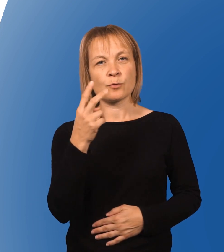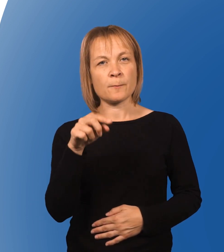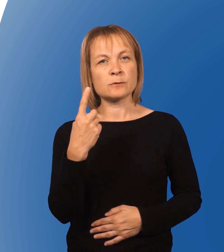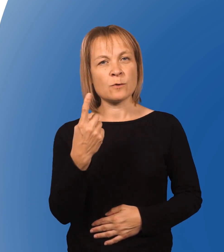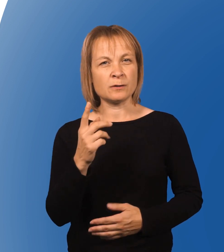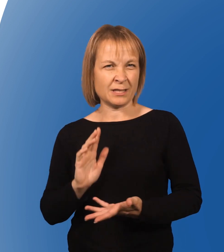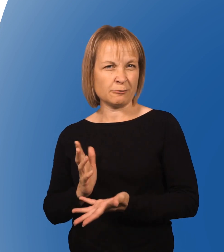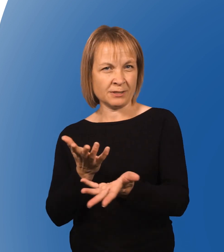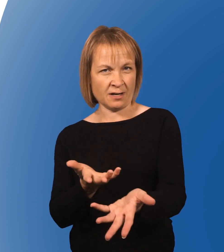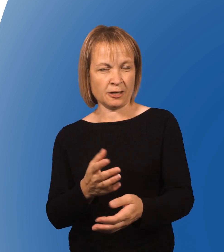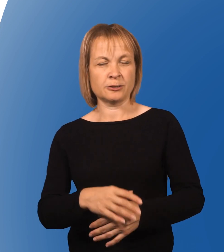2.1 Introduction.